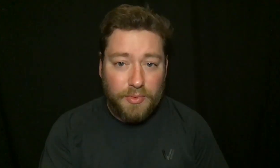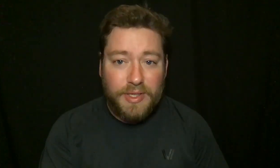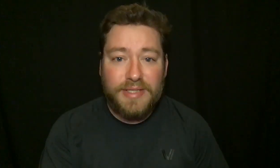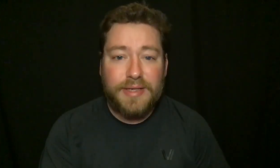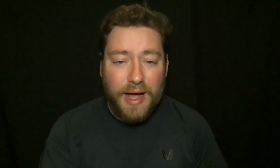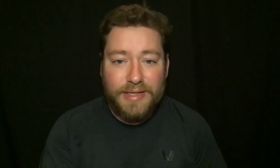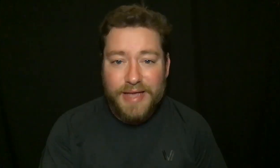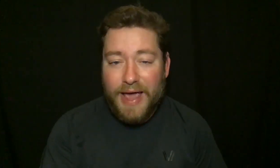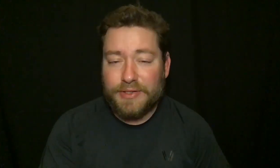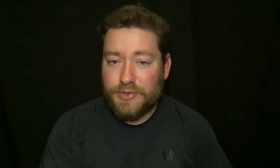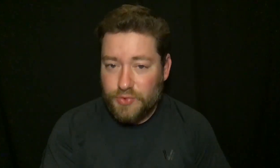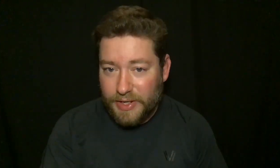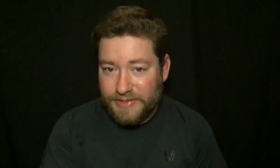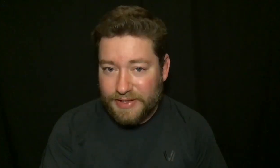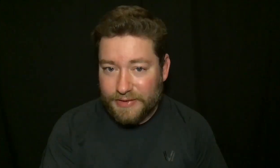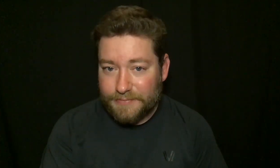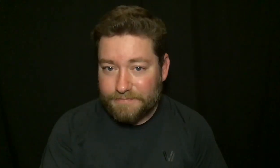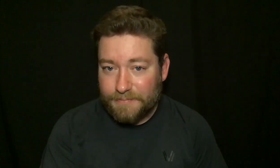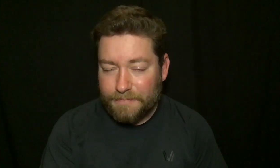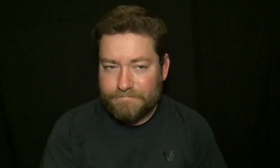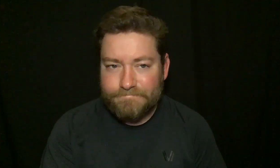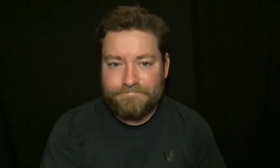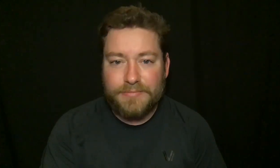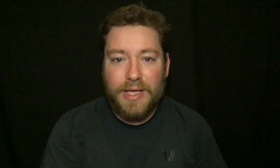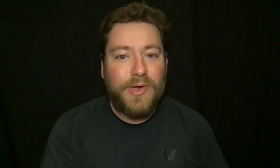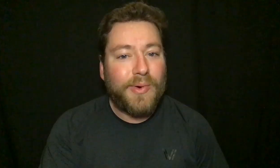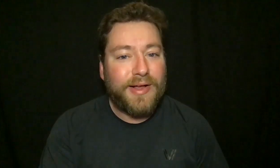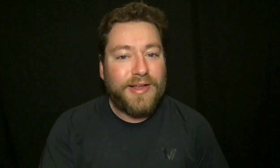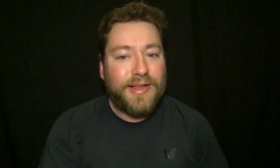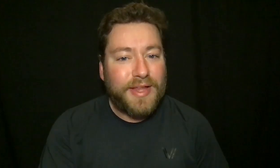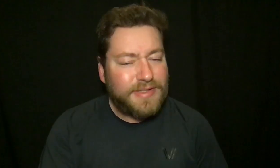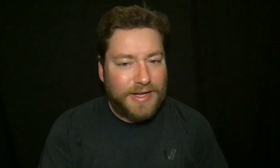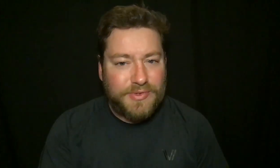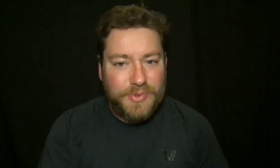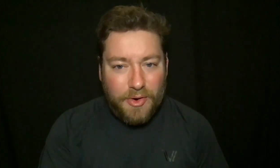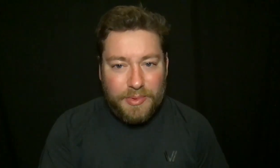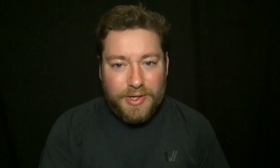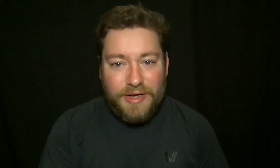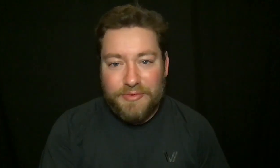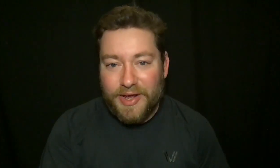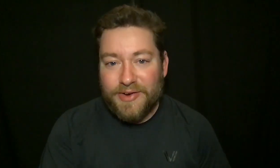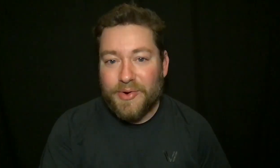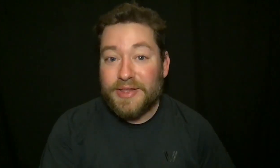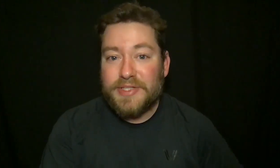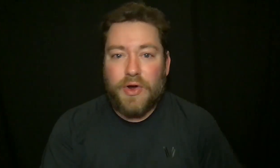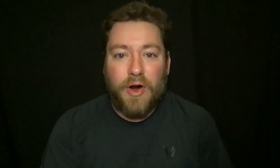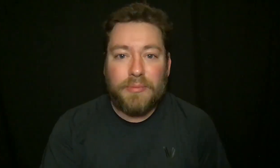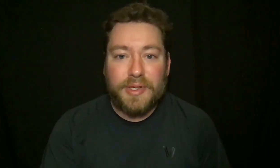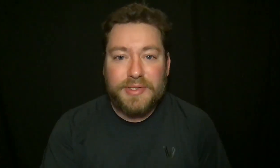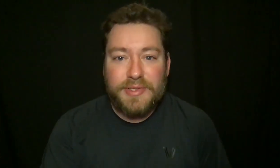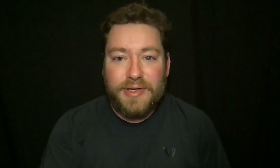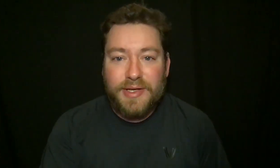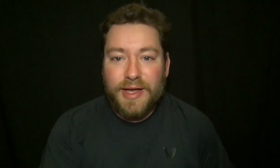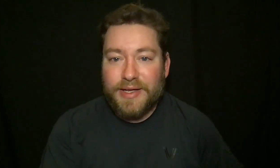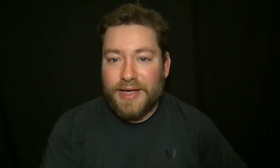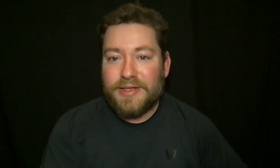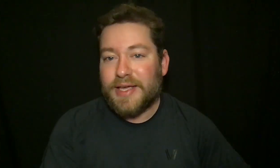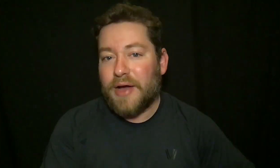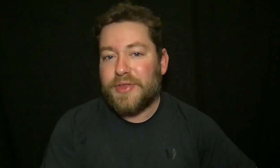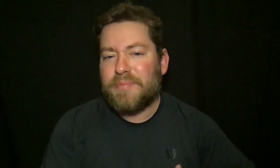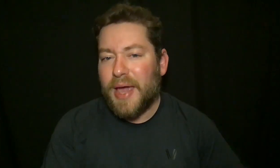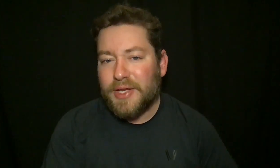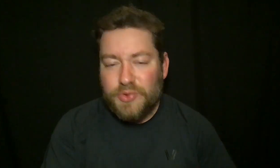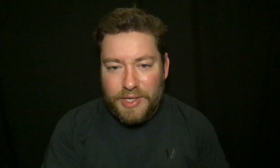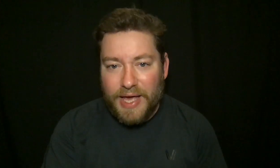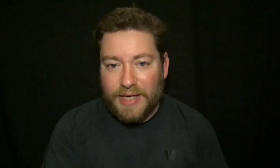new normal is contact tracing. Well, that sounds normal enough, right? Or at least harmless, kind of